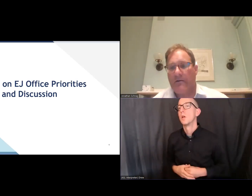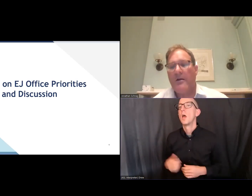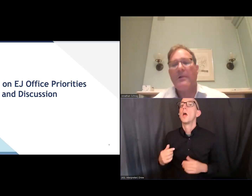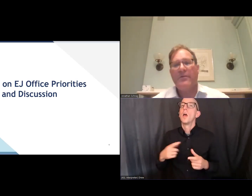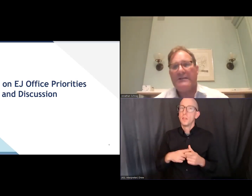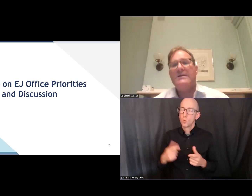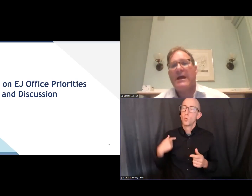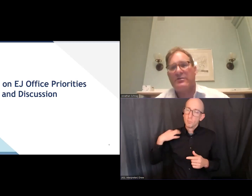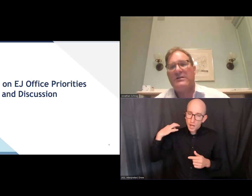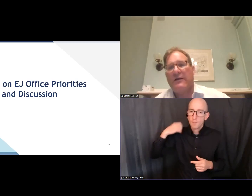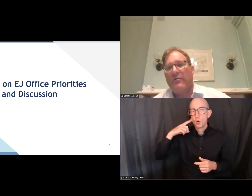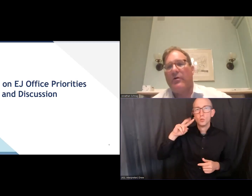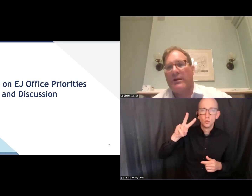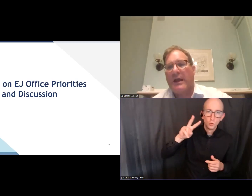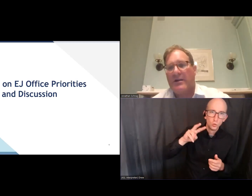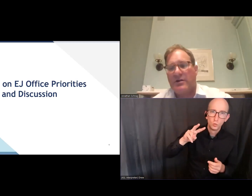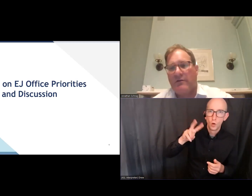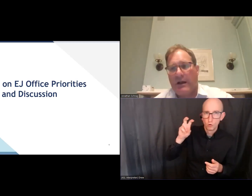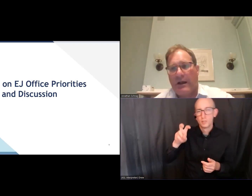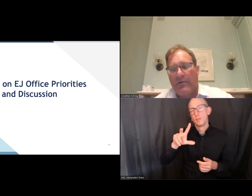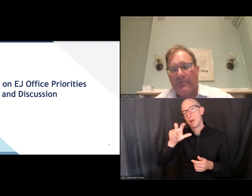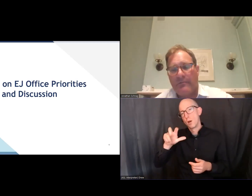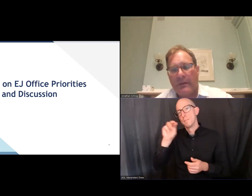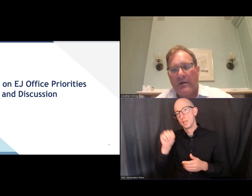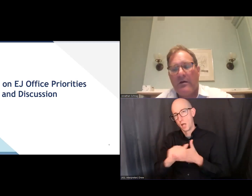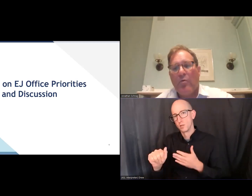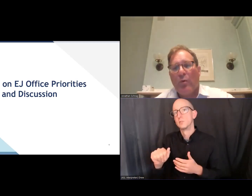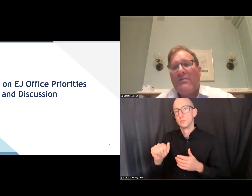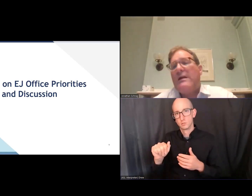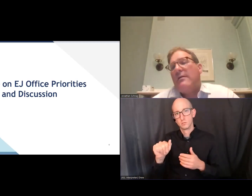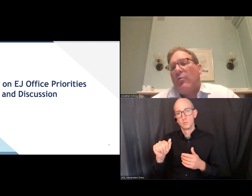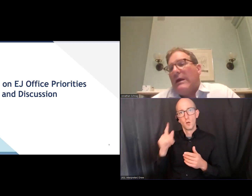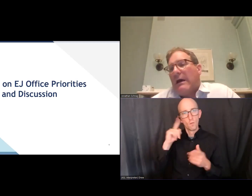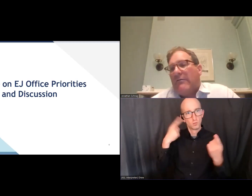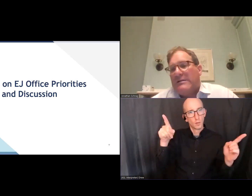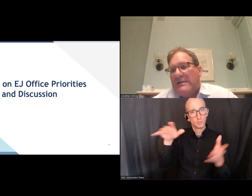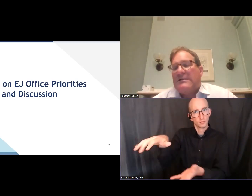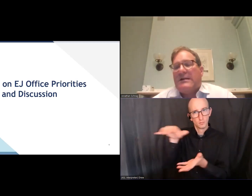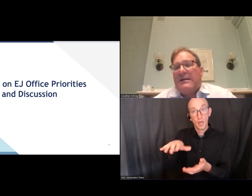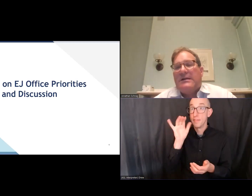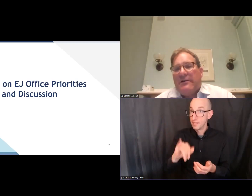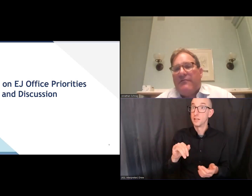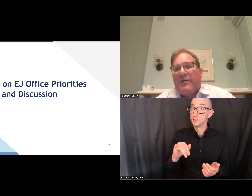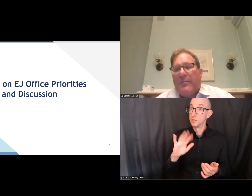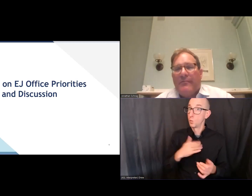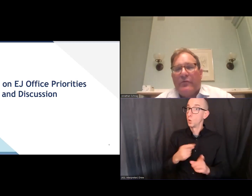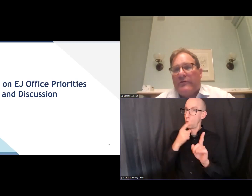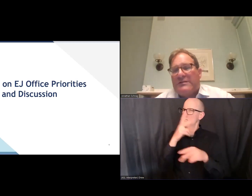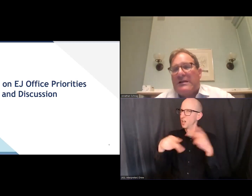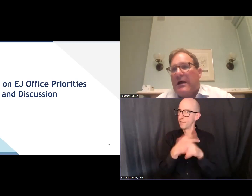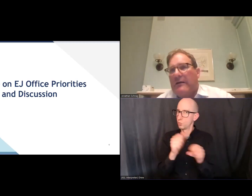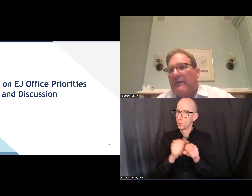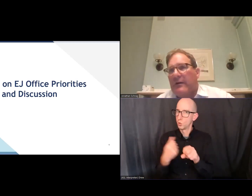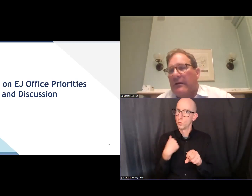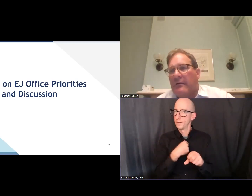do that. That's the exercise that we're engaged in right now. We think that we have a decent idea from sort